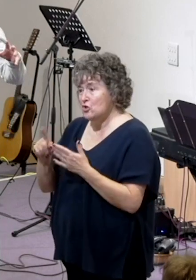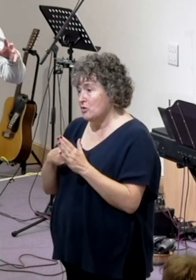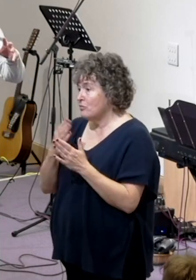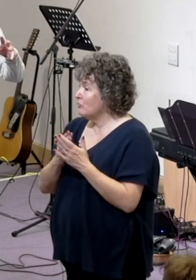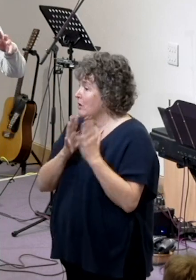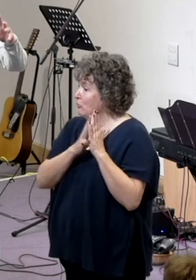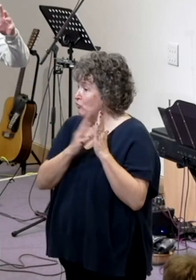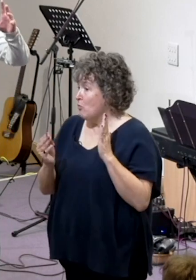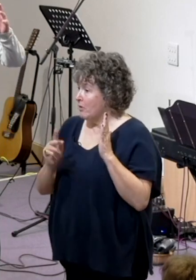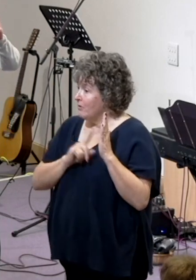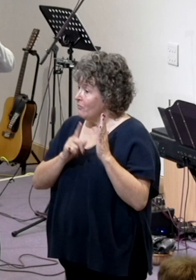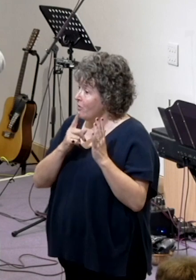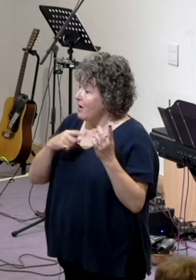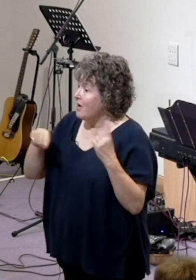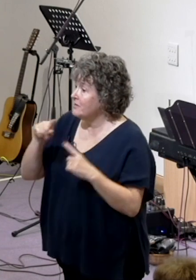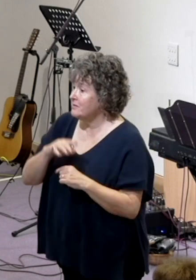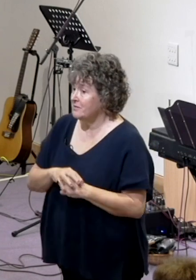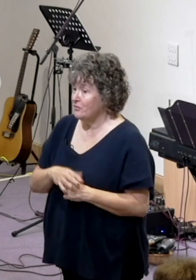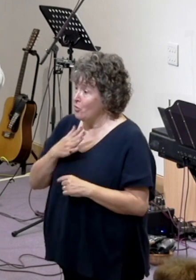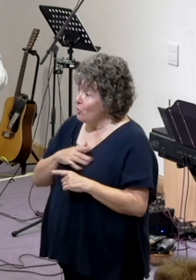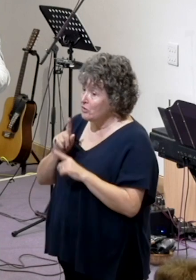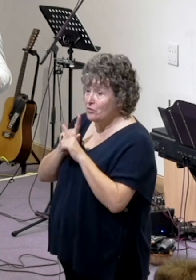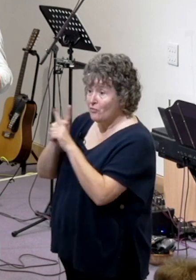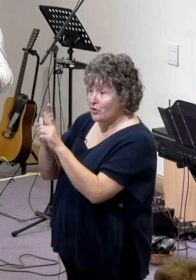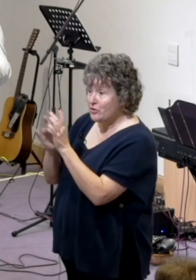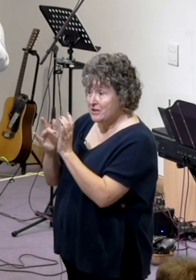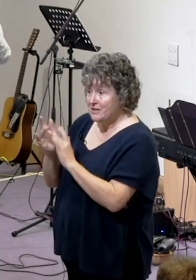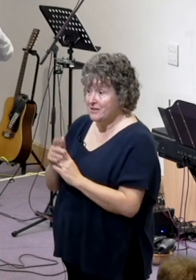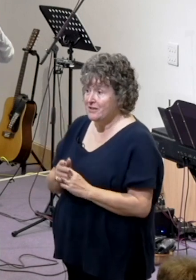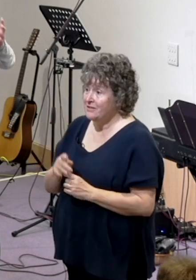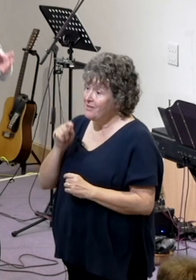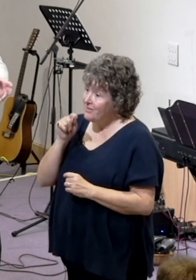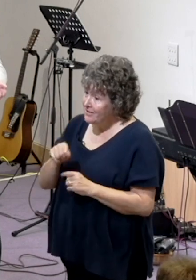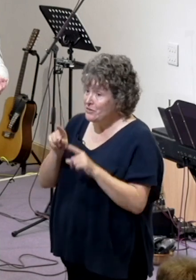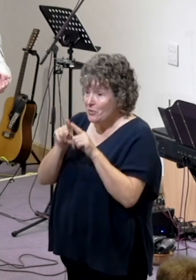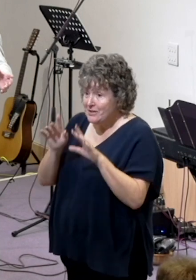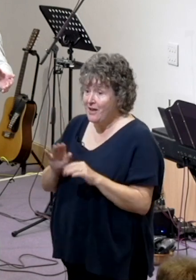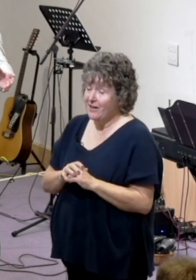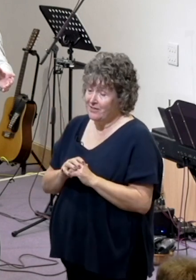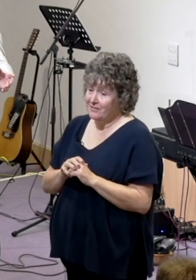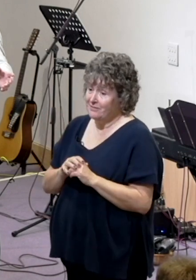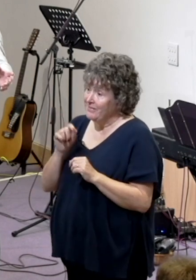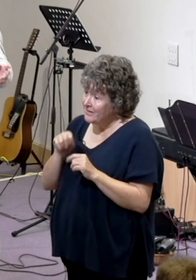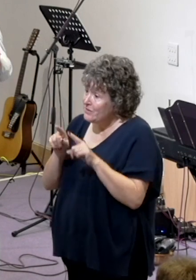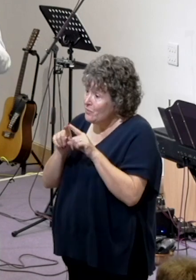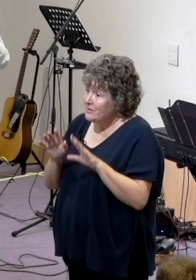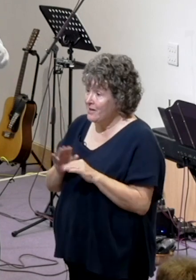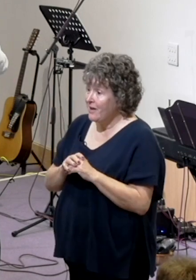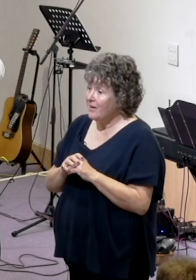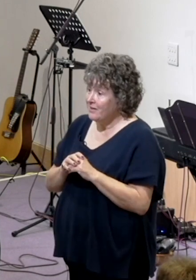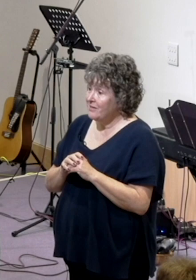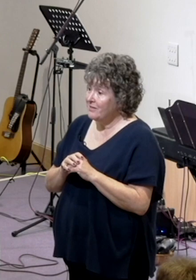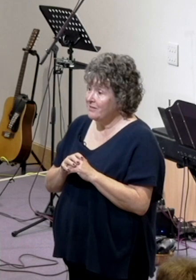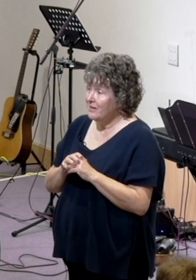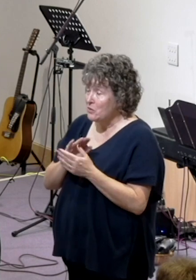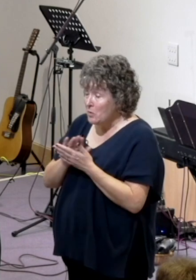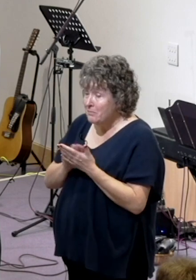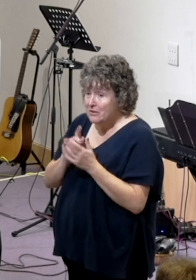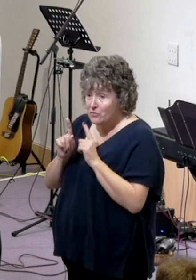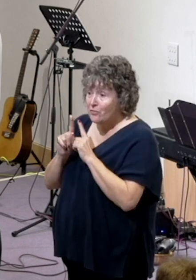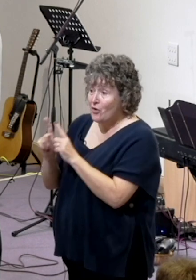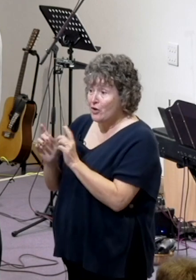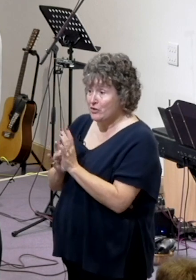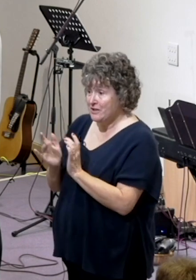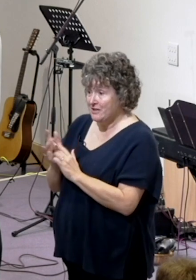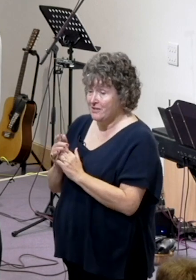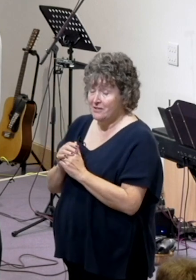model for anyone who wants to follow Jesus. This is what it looks like. This is what it means to be a follower of